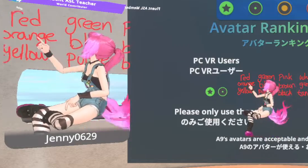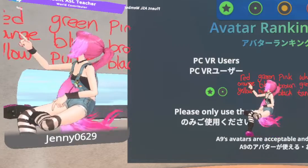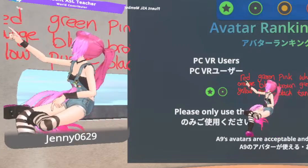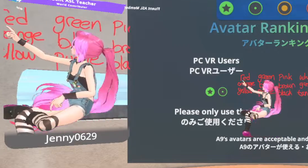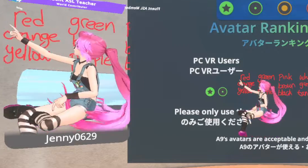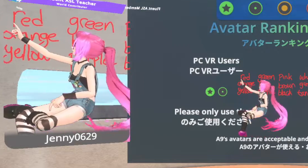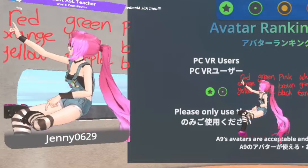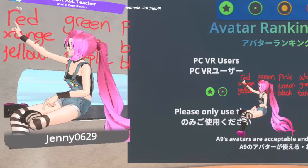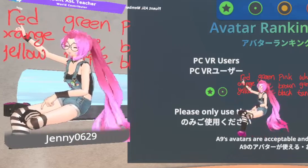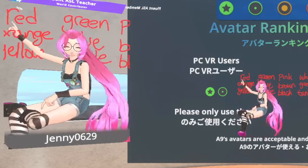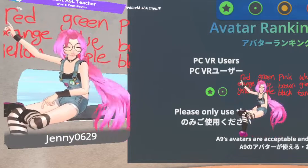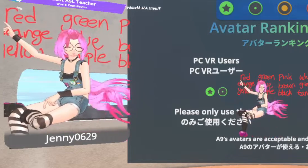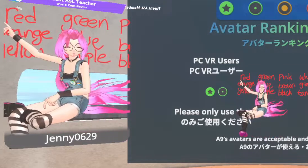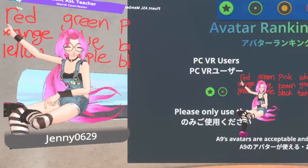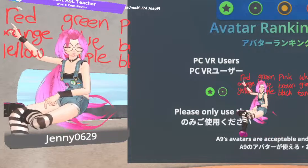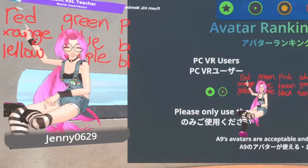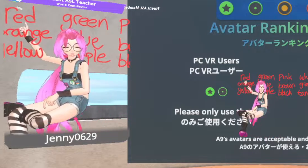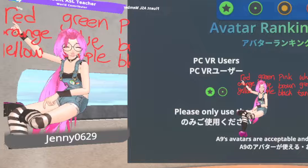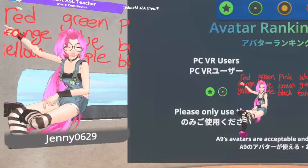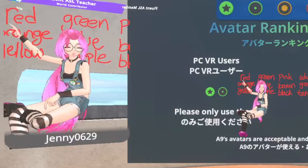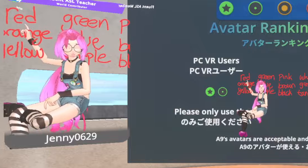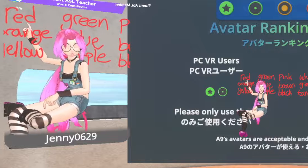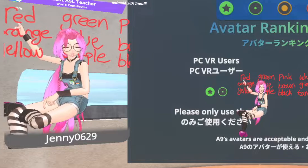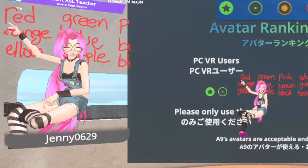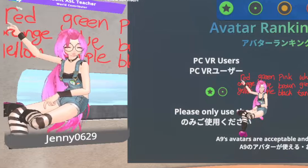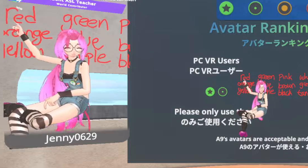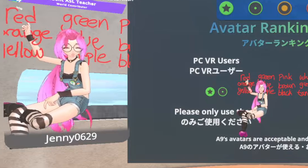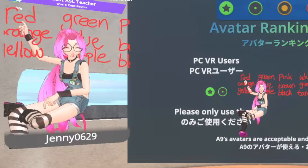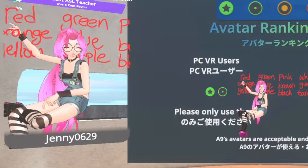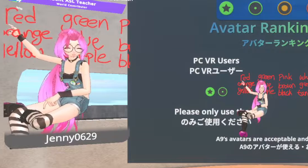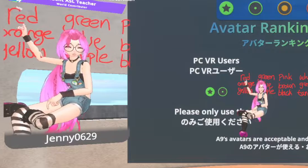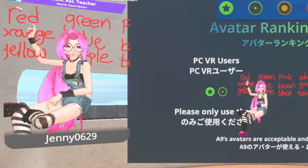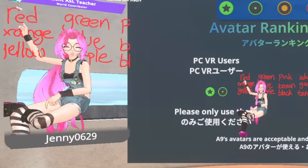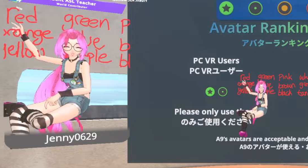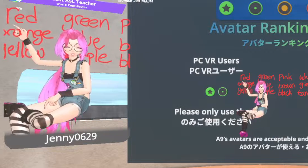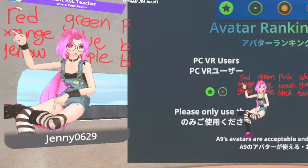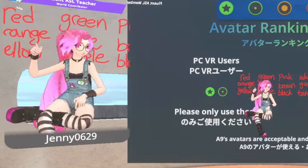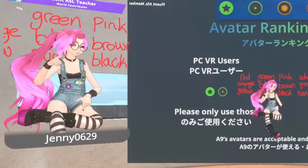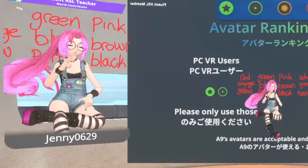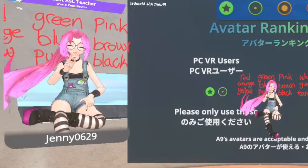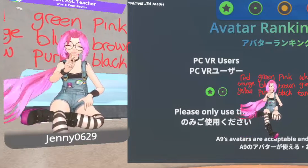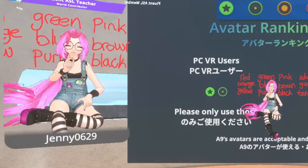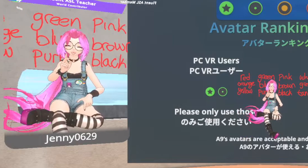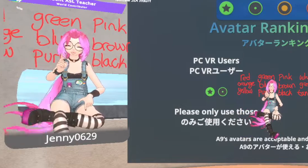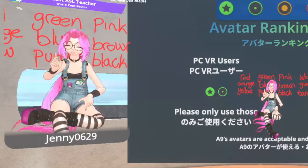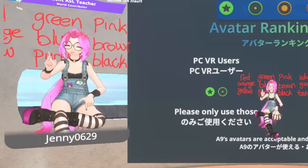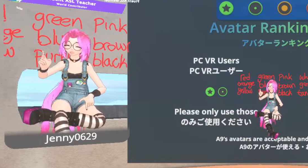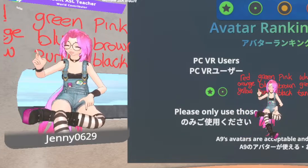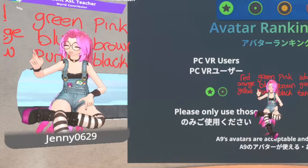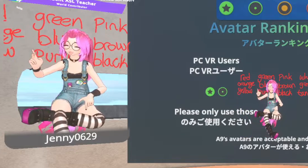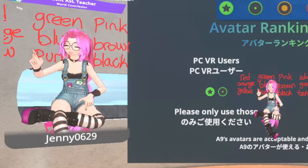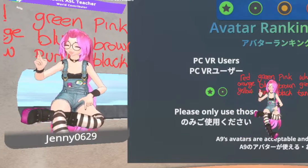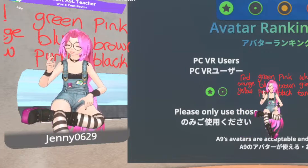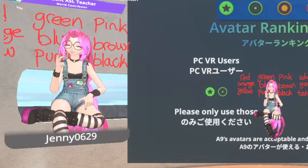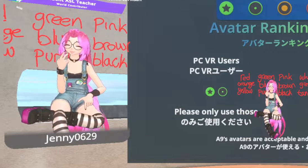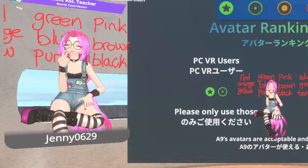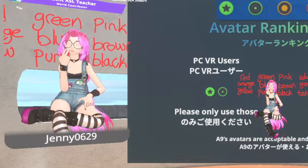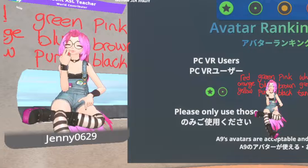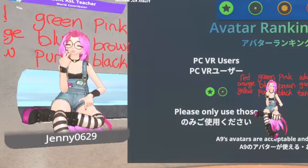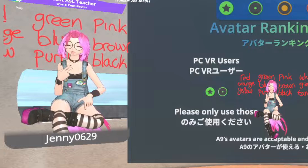gonna do? We're gonna do just like red, because red and pink are really similar, right? So we're gonna use a P